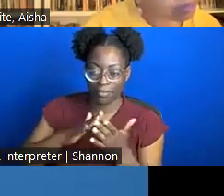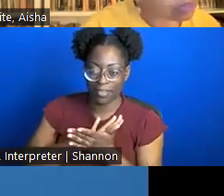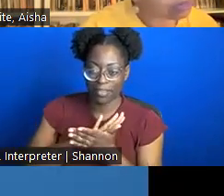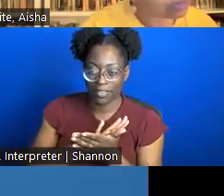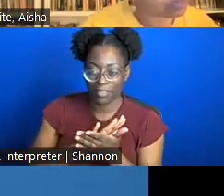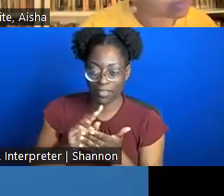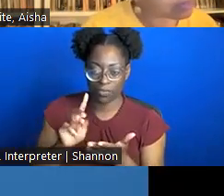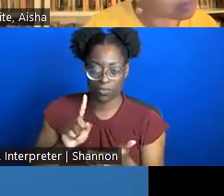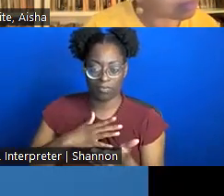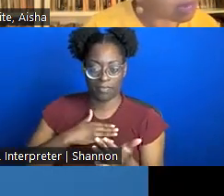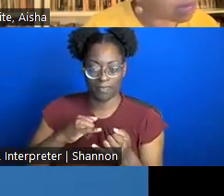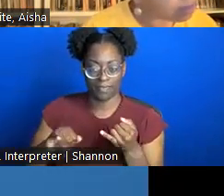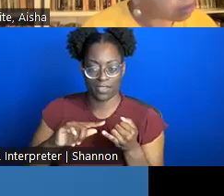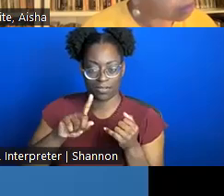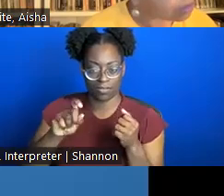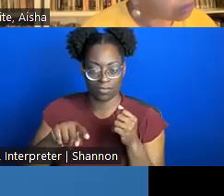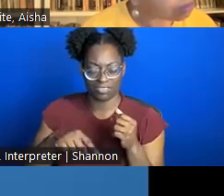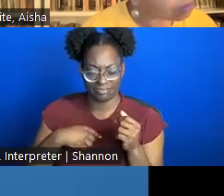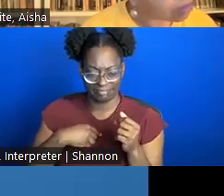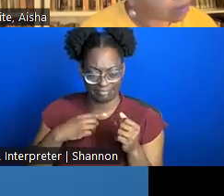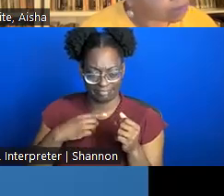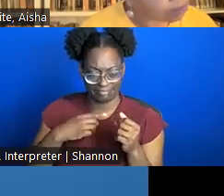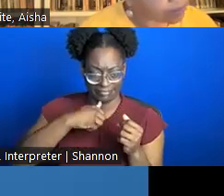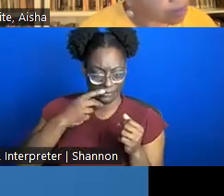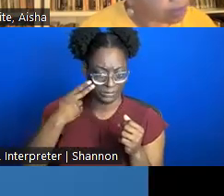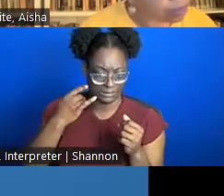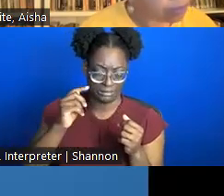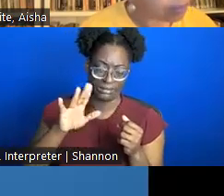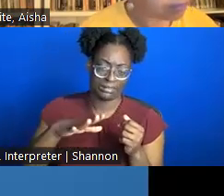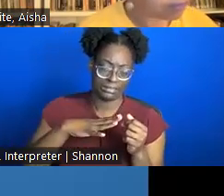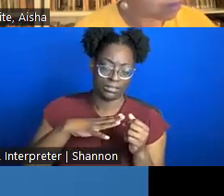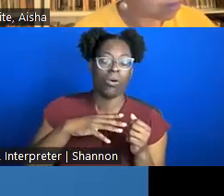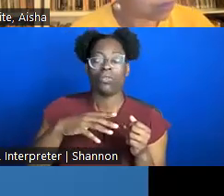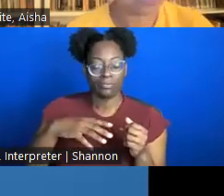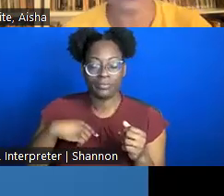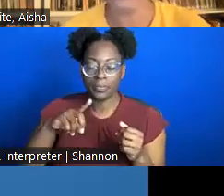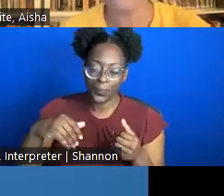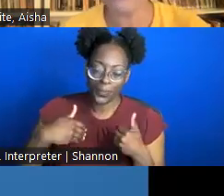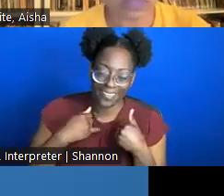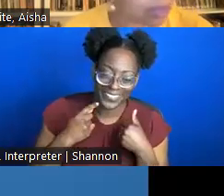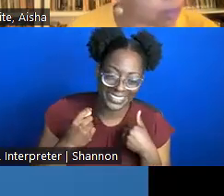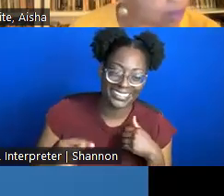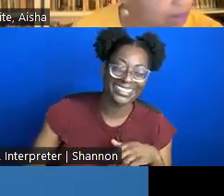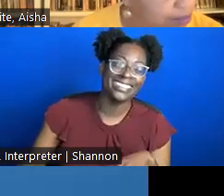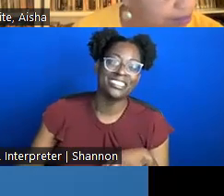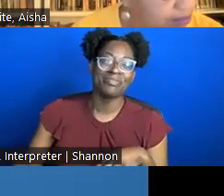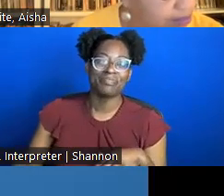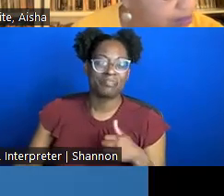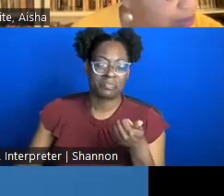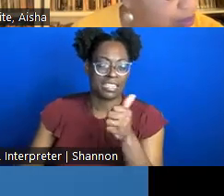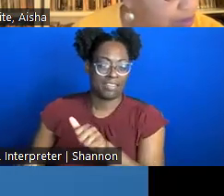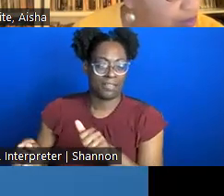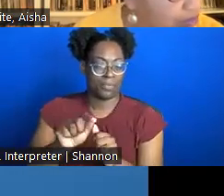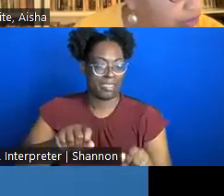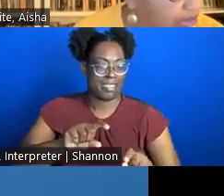I don't see it, so I'll just ask the question. Oh, I do have it. So any of you could start.